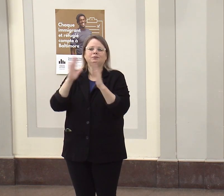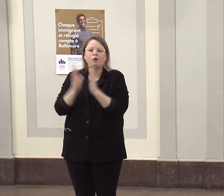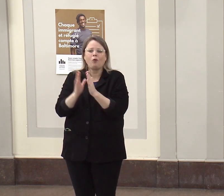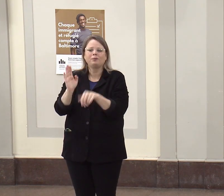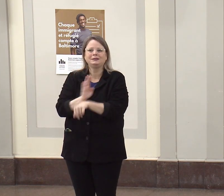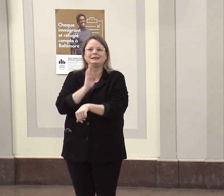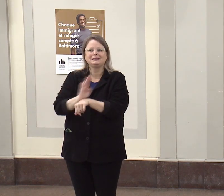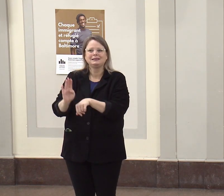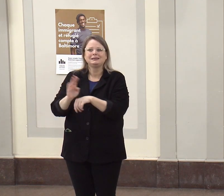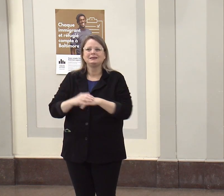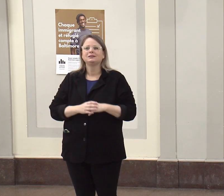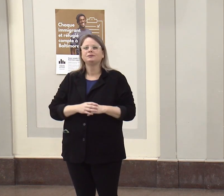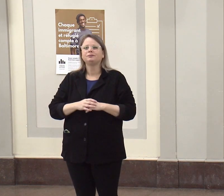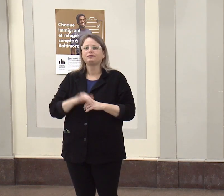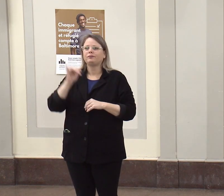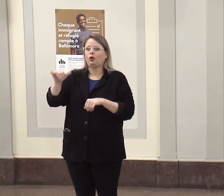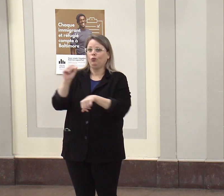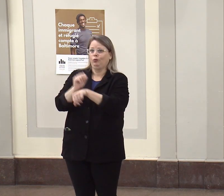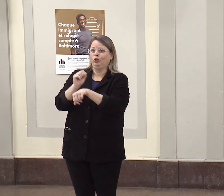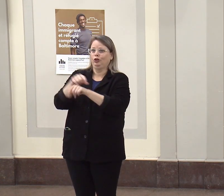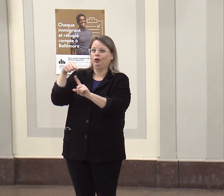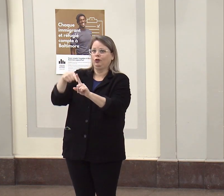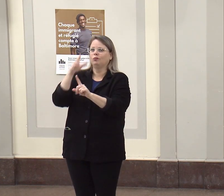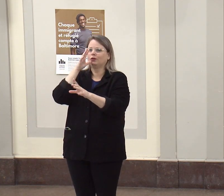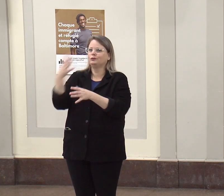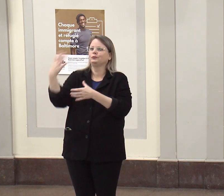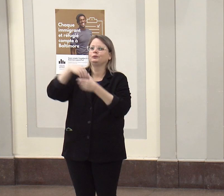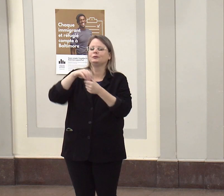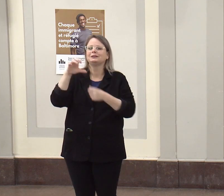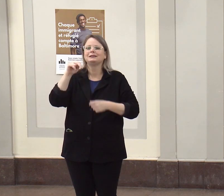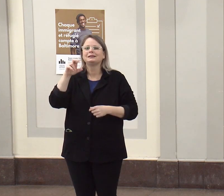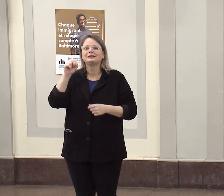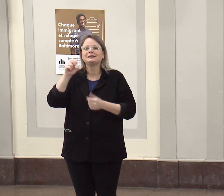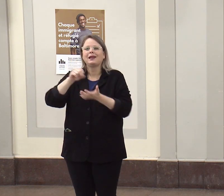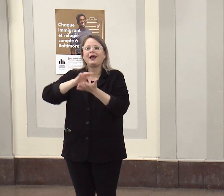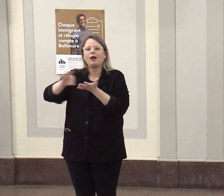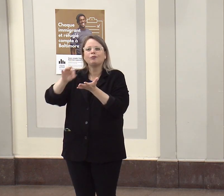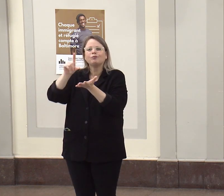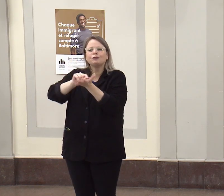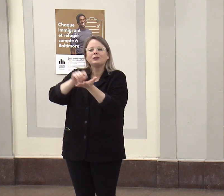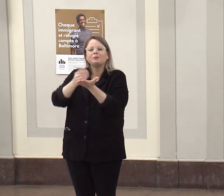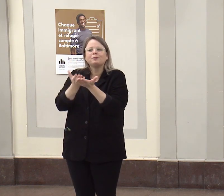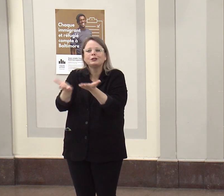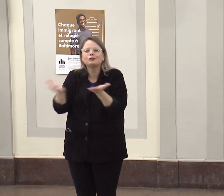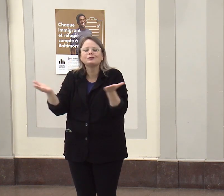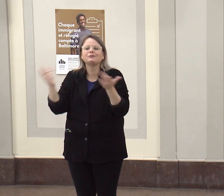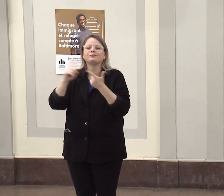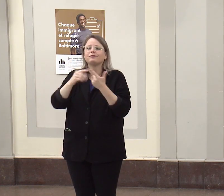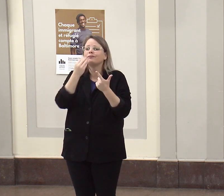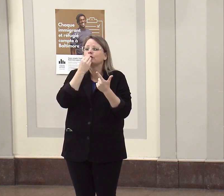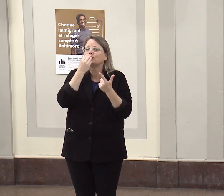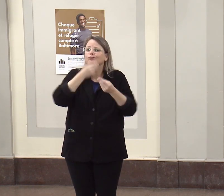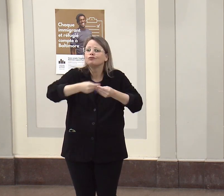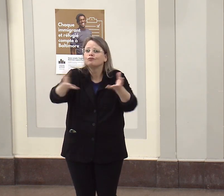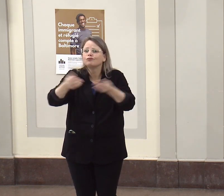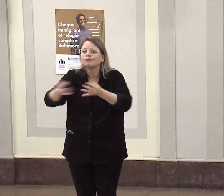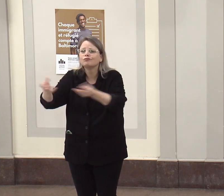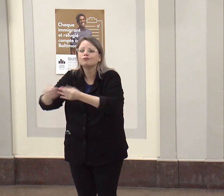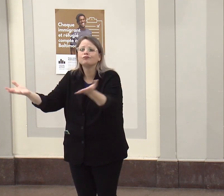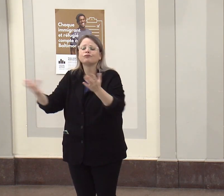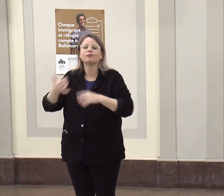incorporating census materials with food distribution sites, phone banking, and virtual